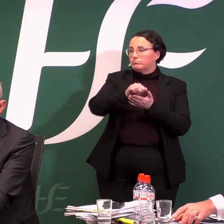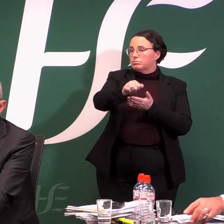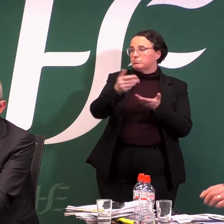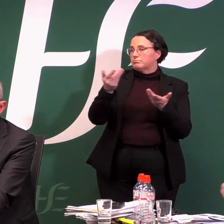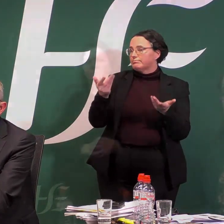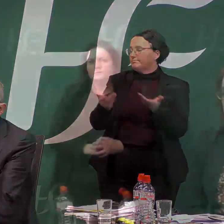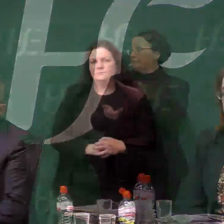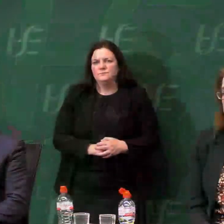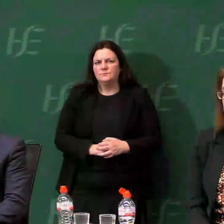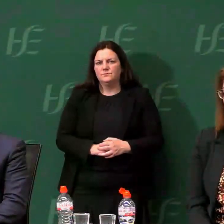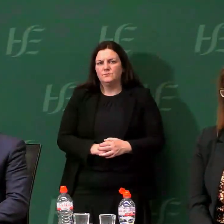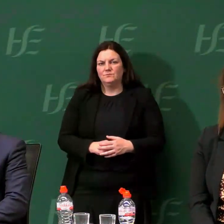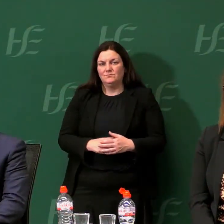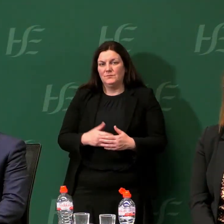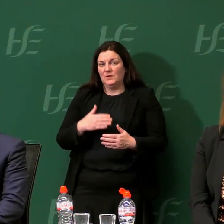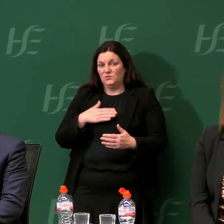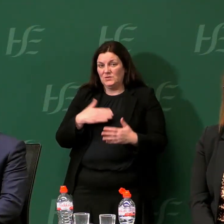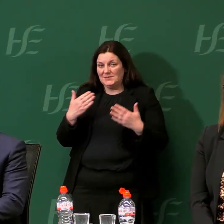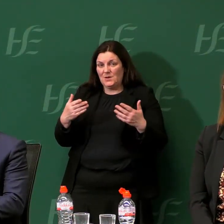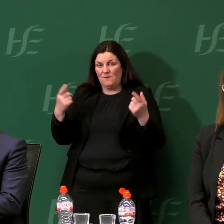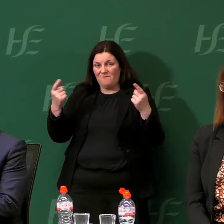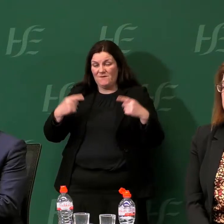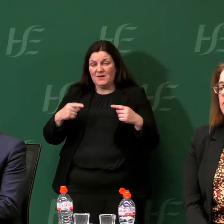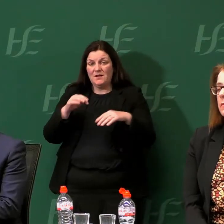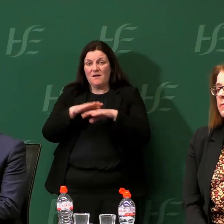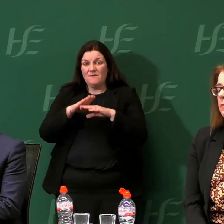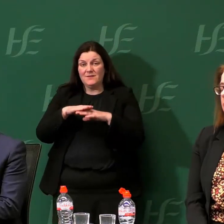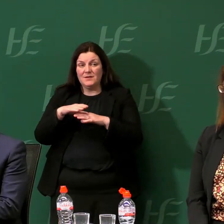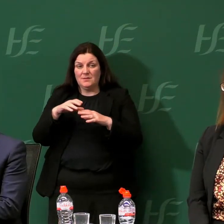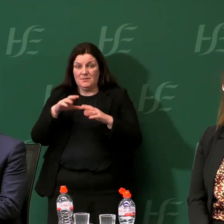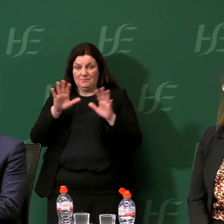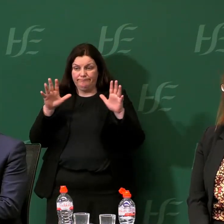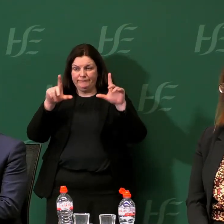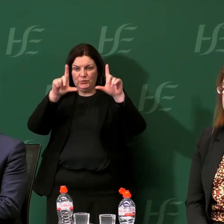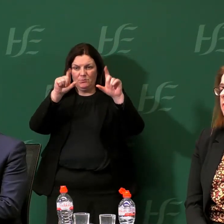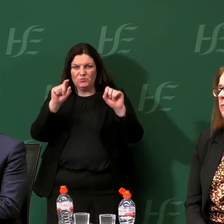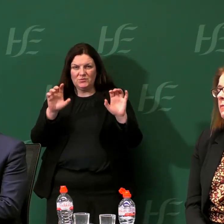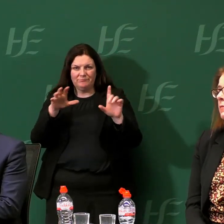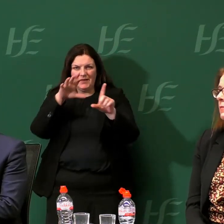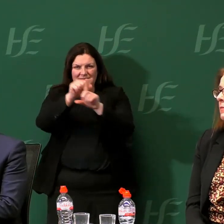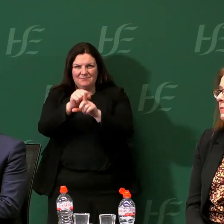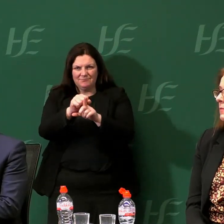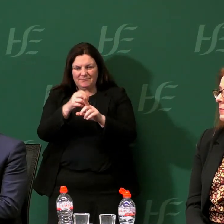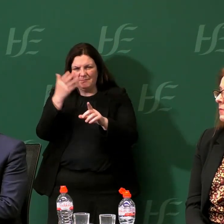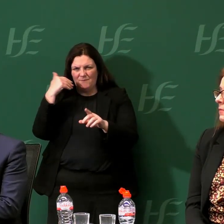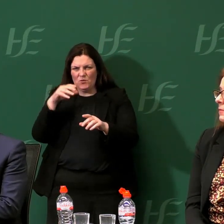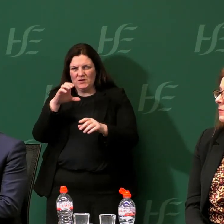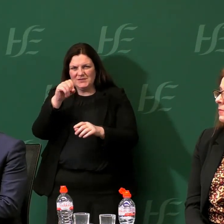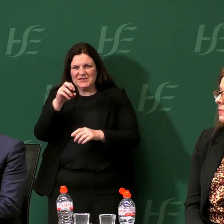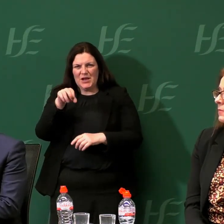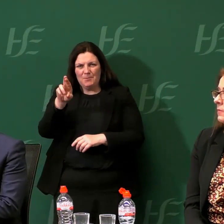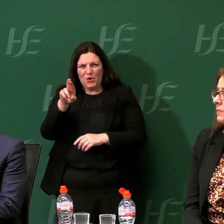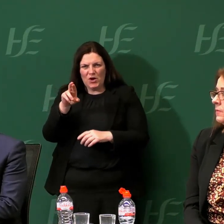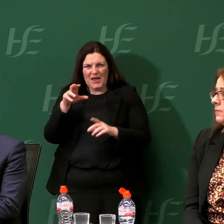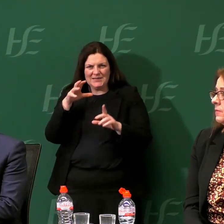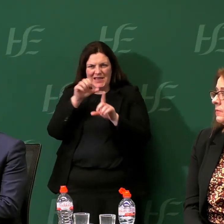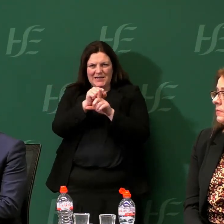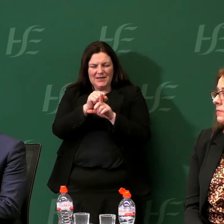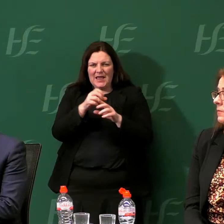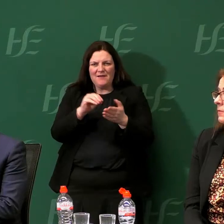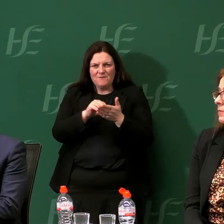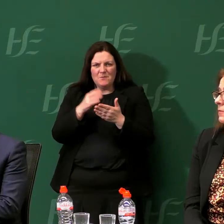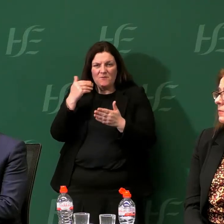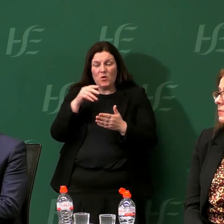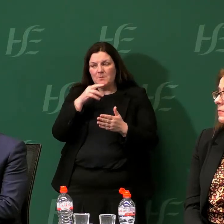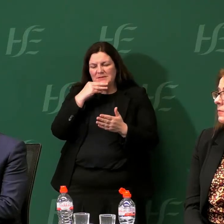in the final stages with the consultants on our board in terms of closing out on the recommendations. So, it's imminent, it'll be